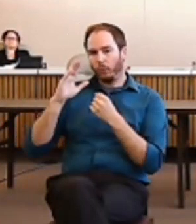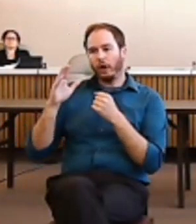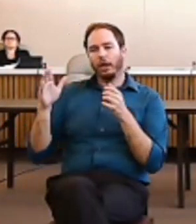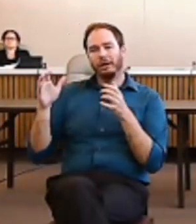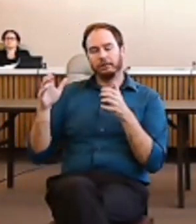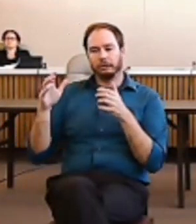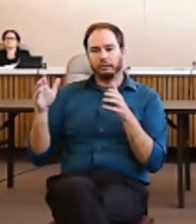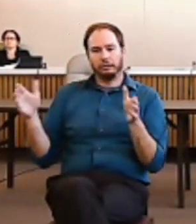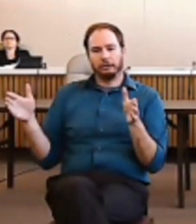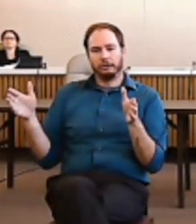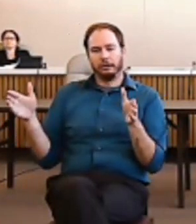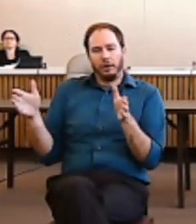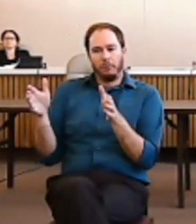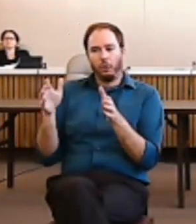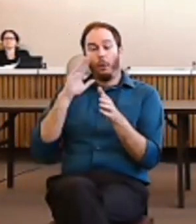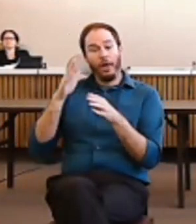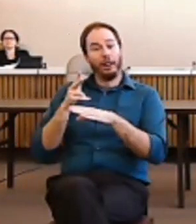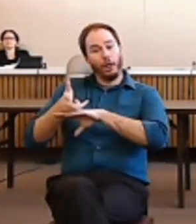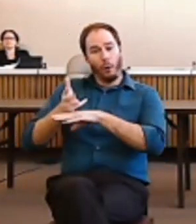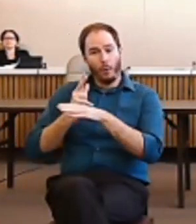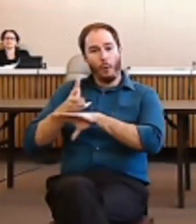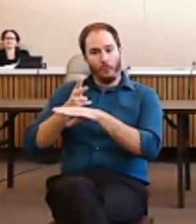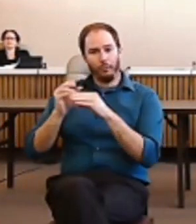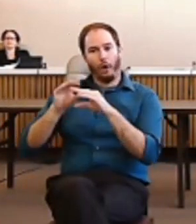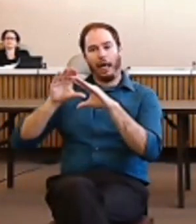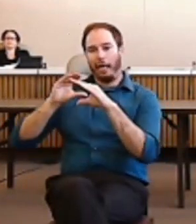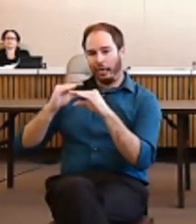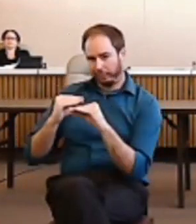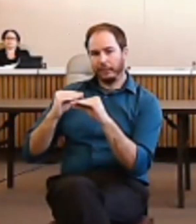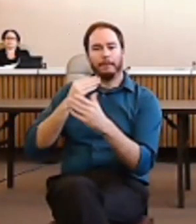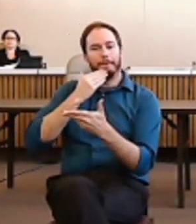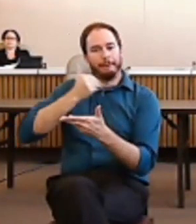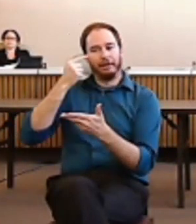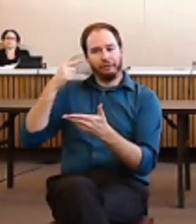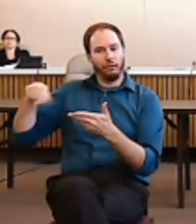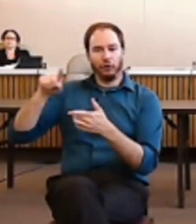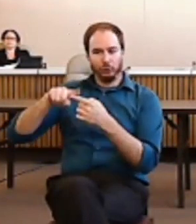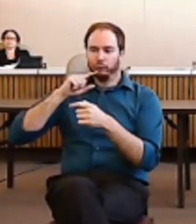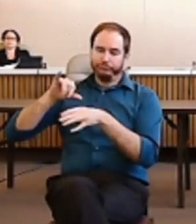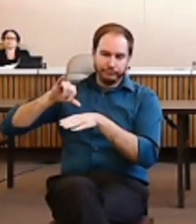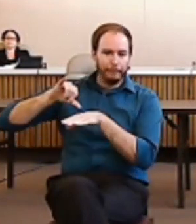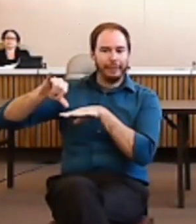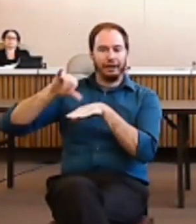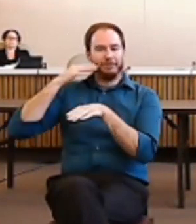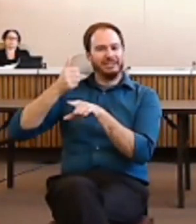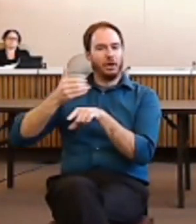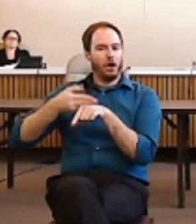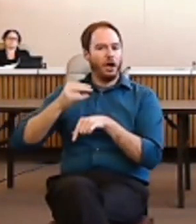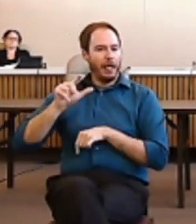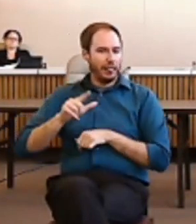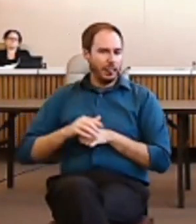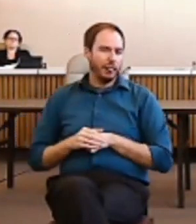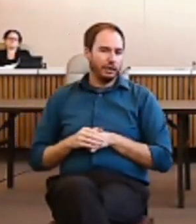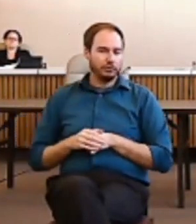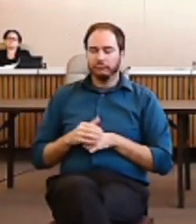road as they go over it. And that way it provides actually a better base for when Yeah, they go to because it's on a pave hill. it. Yep. Yep.